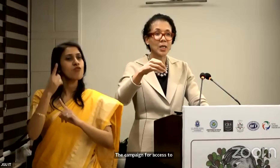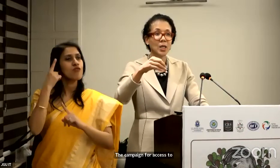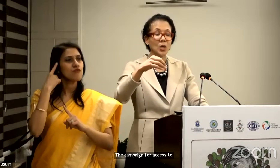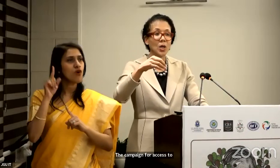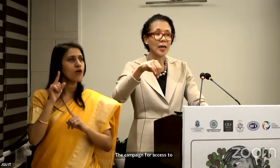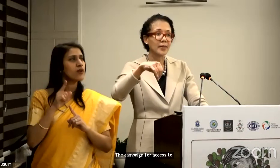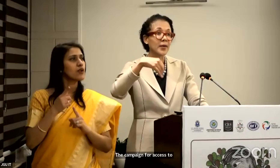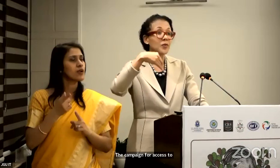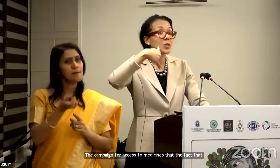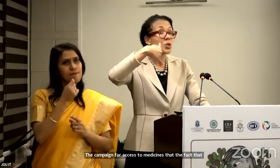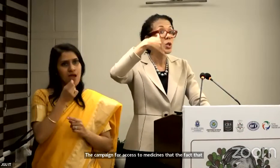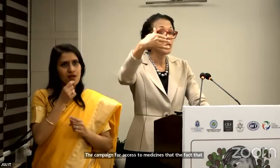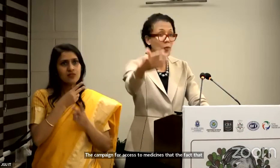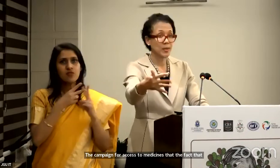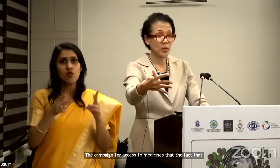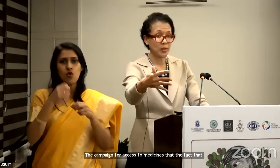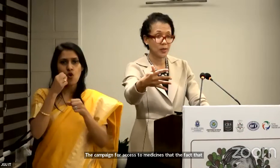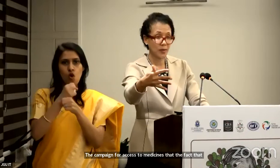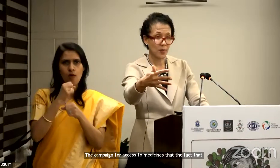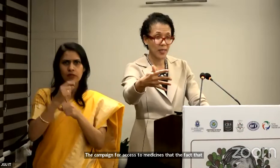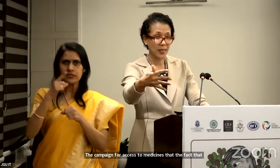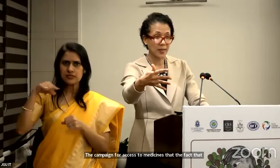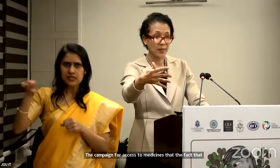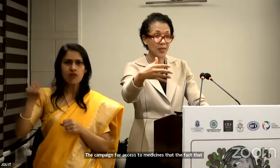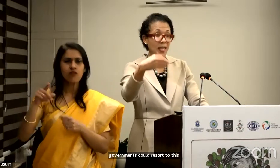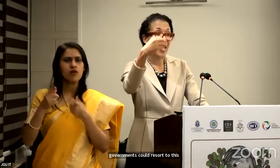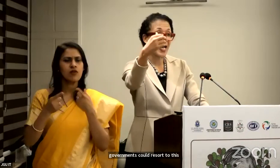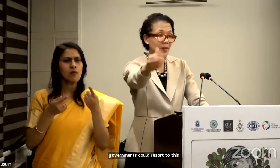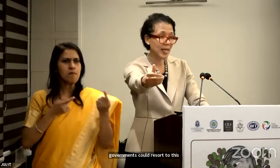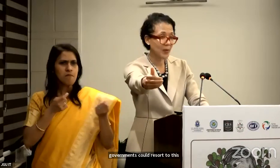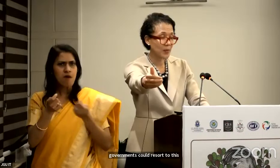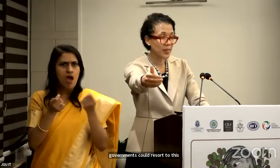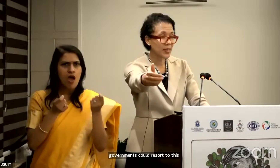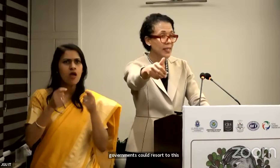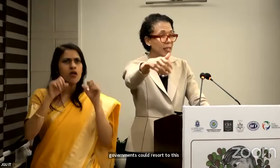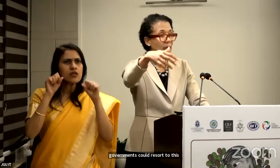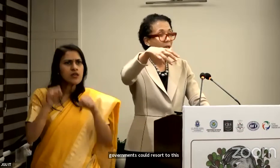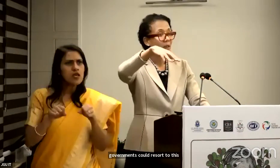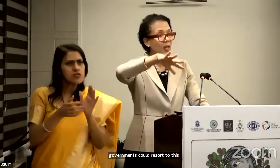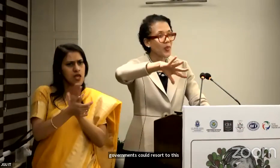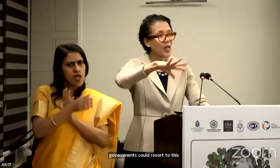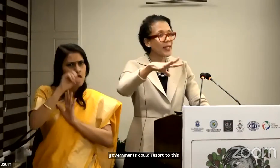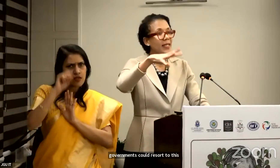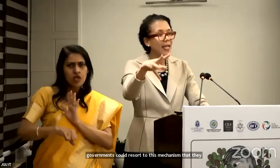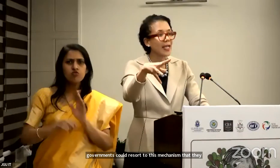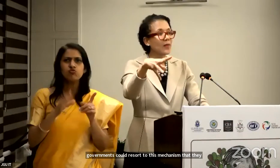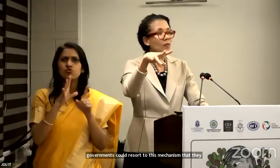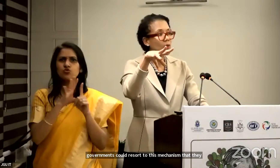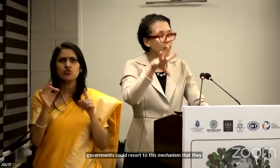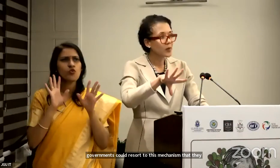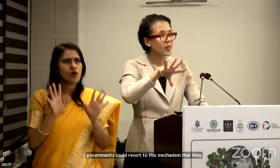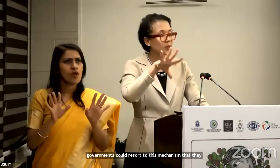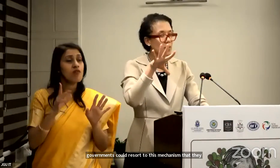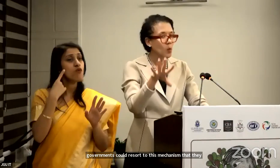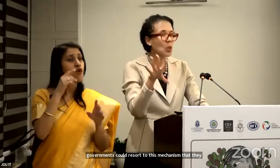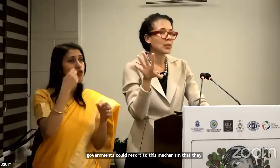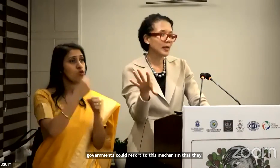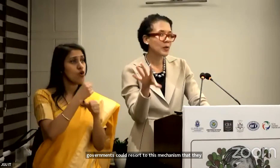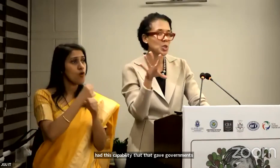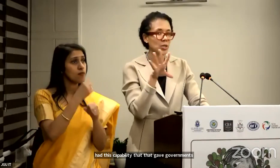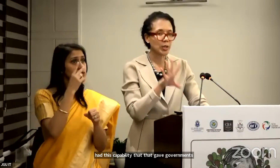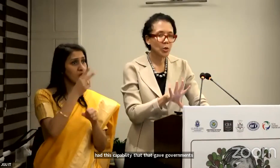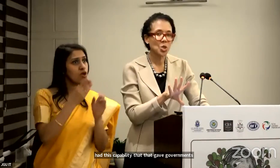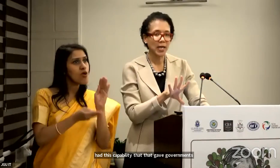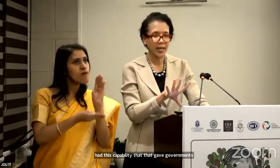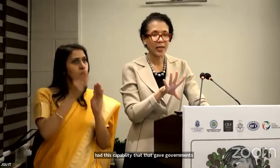that governments could resort to this mechanism, that they had this capability, that gave governments more